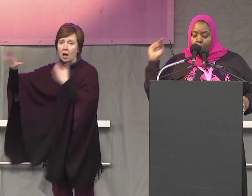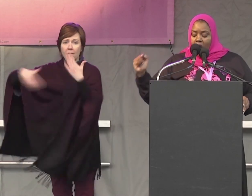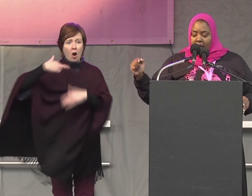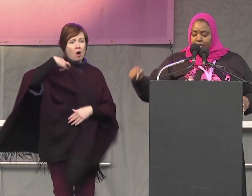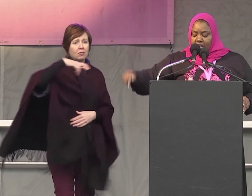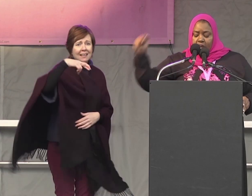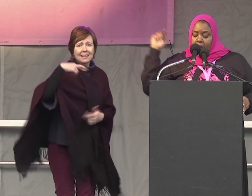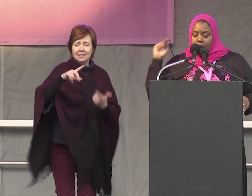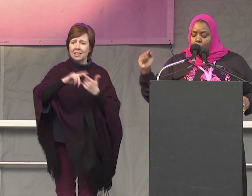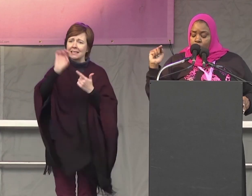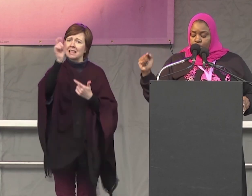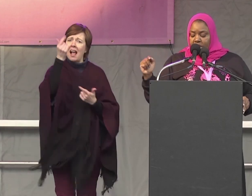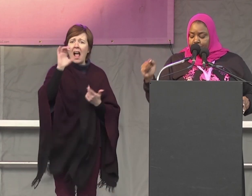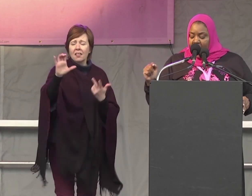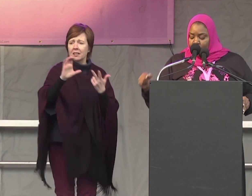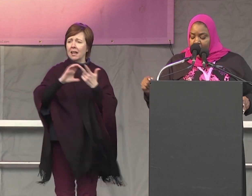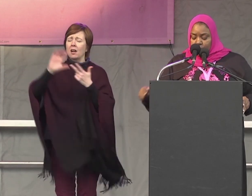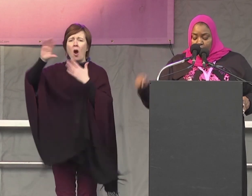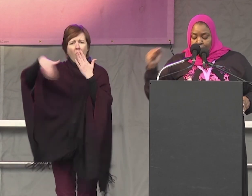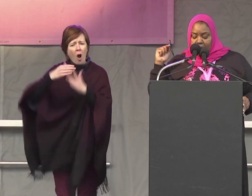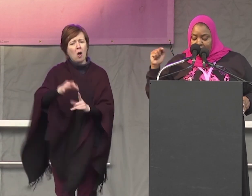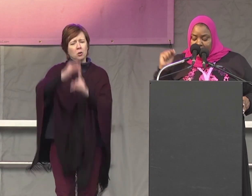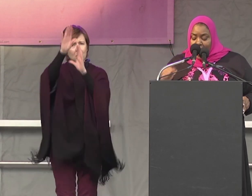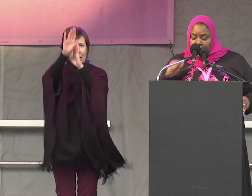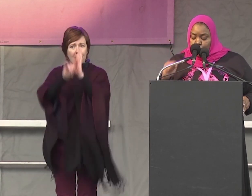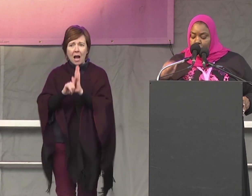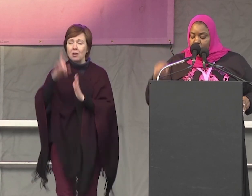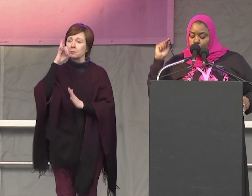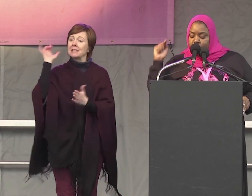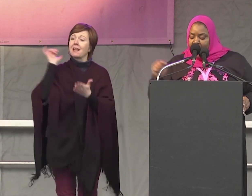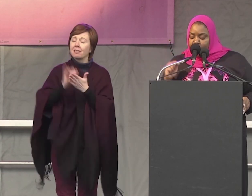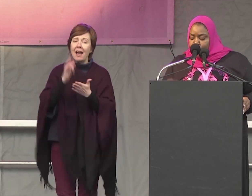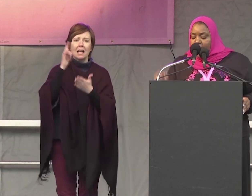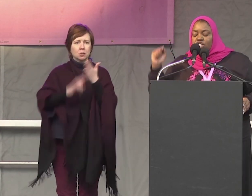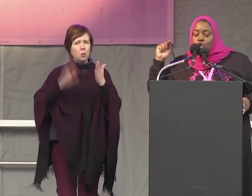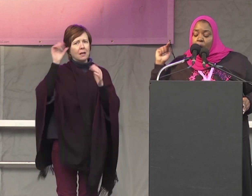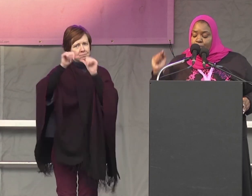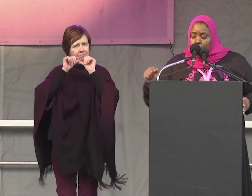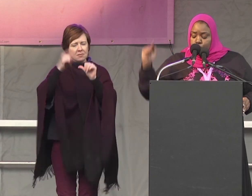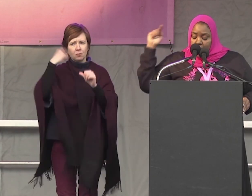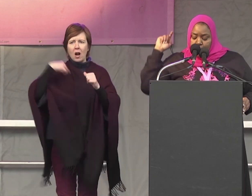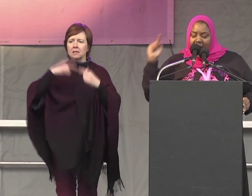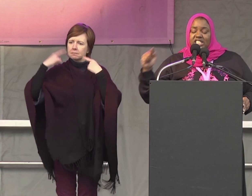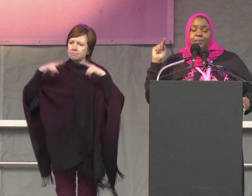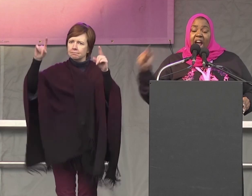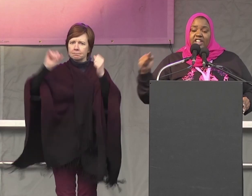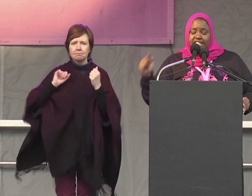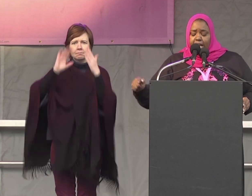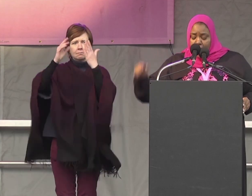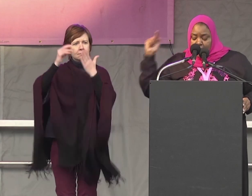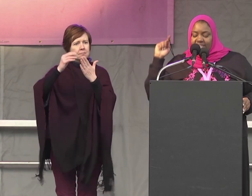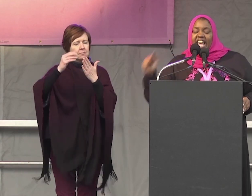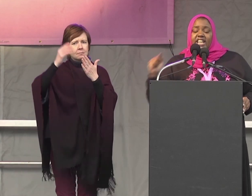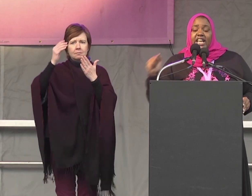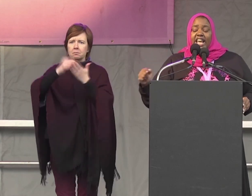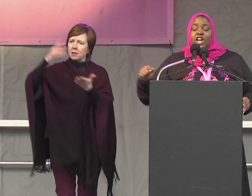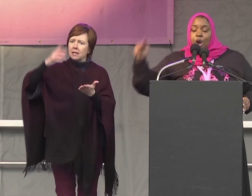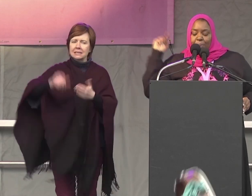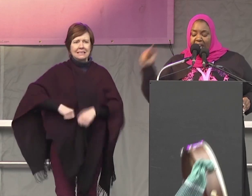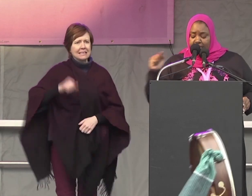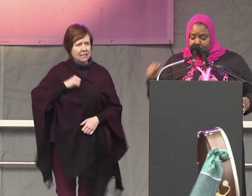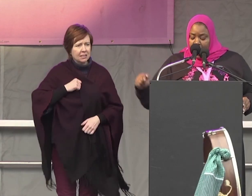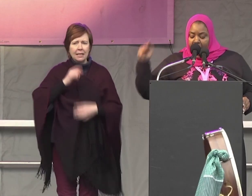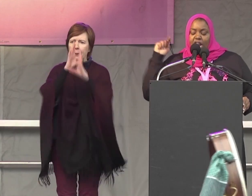religious, all ethnic, and all unique backgrounds, because that is what it will take for us to approach prosperity,